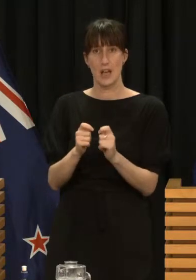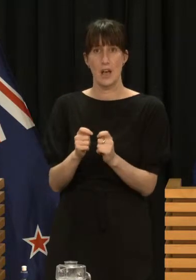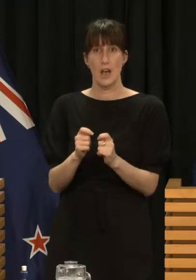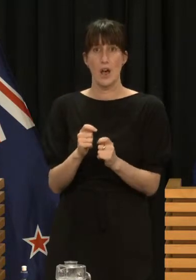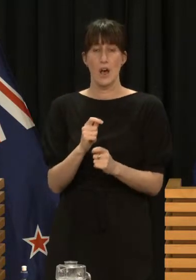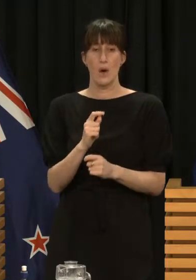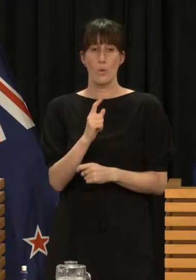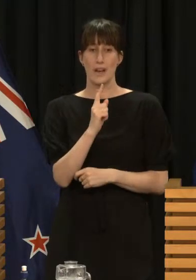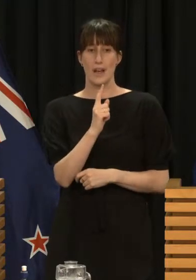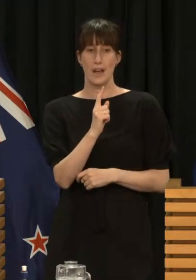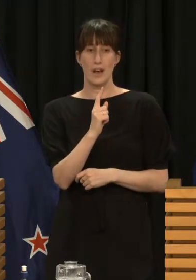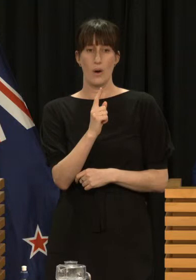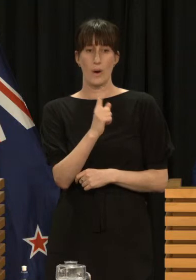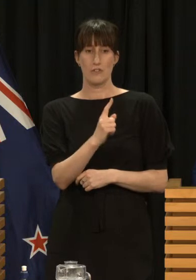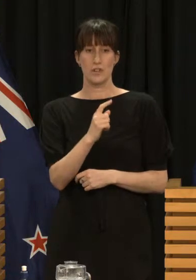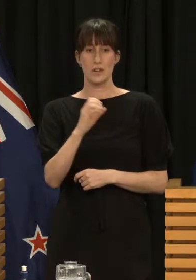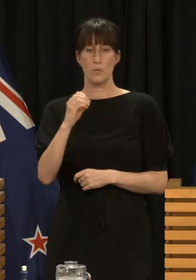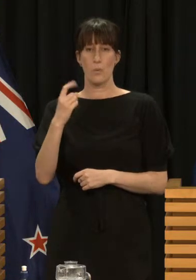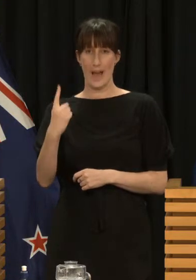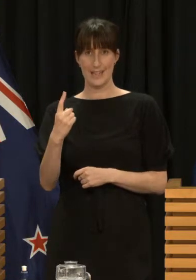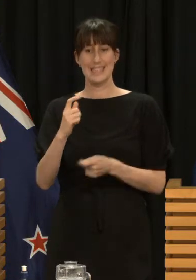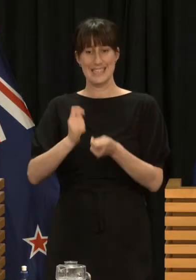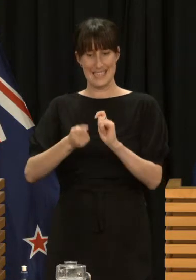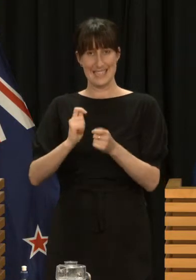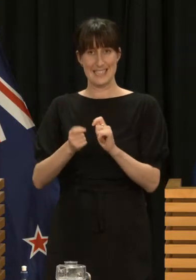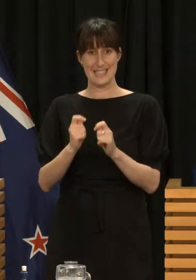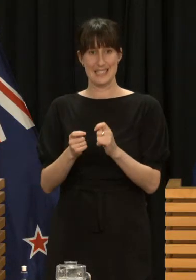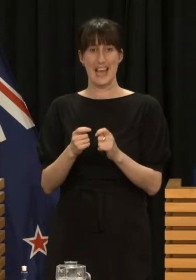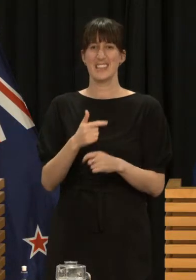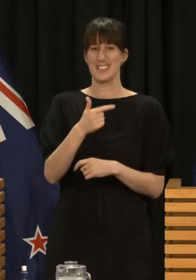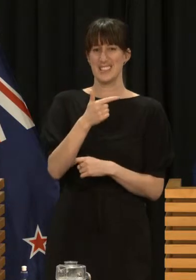through so far, and 72 are still pending.